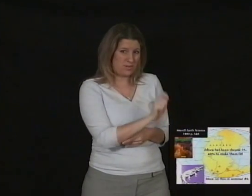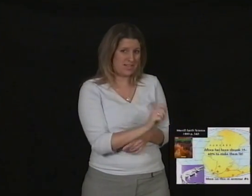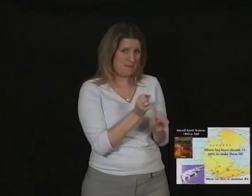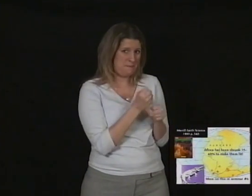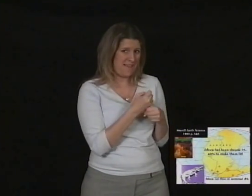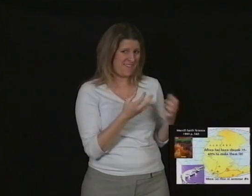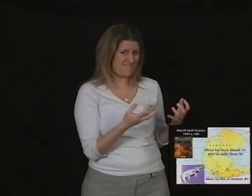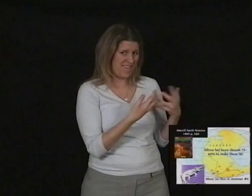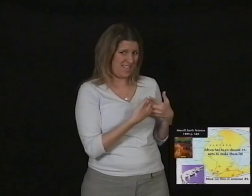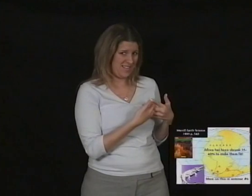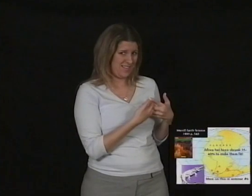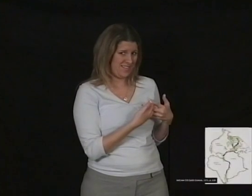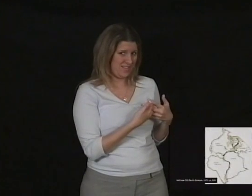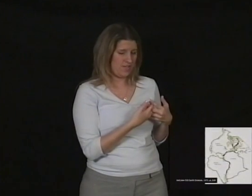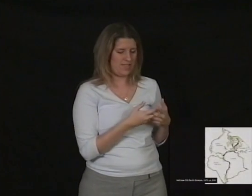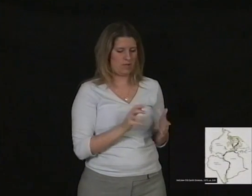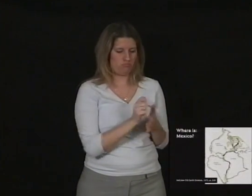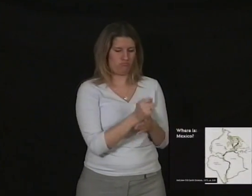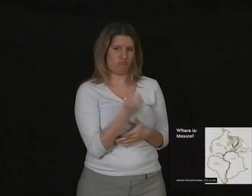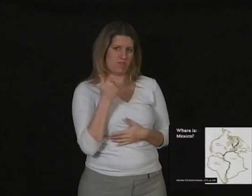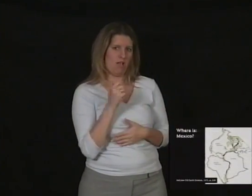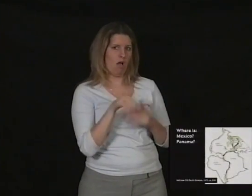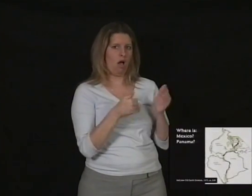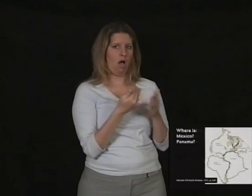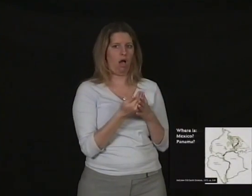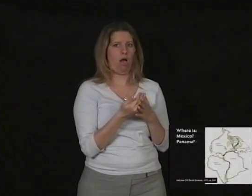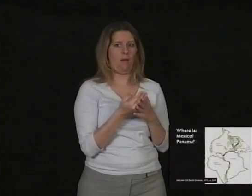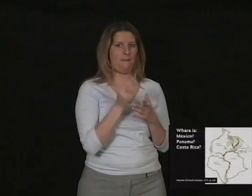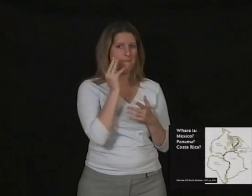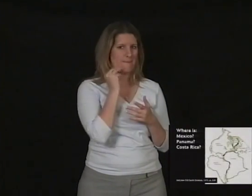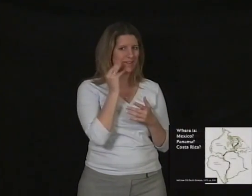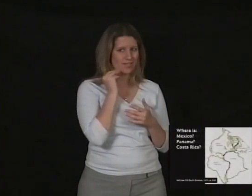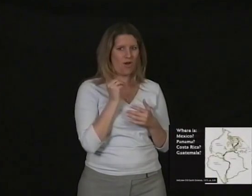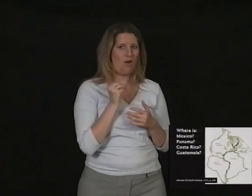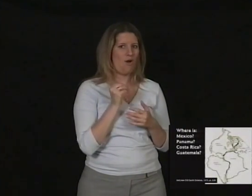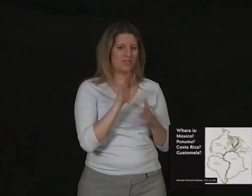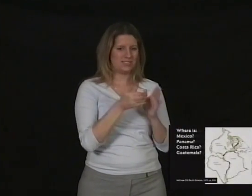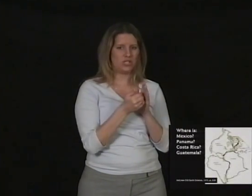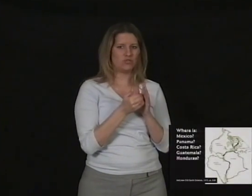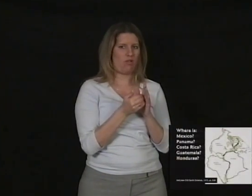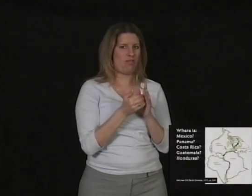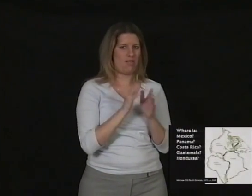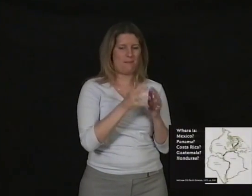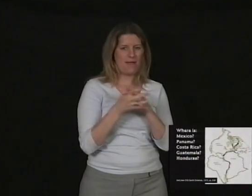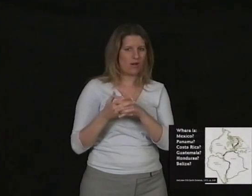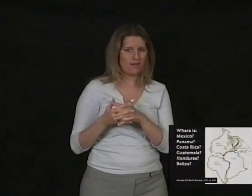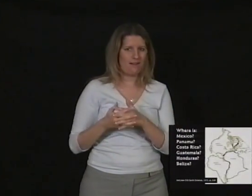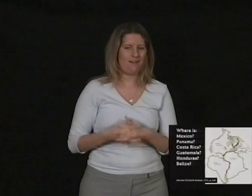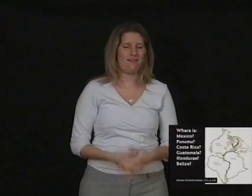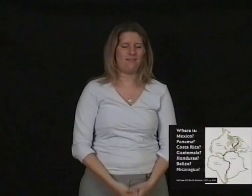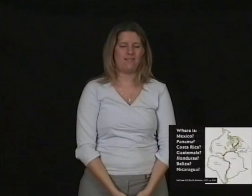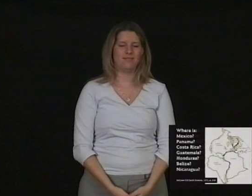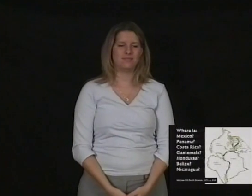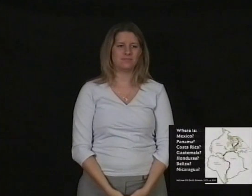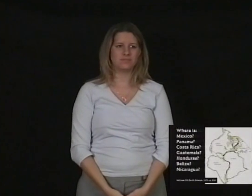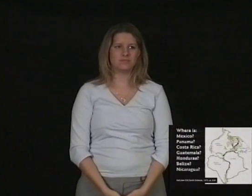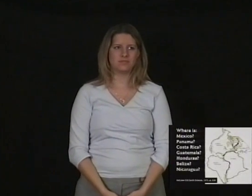I bet they didn't tell you they took out all of Mexico and Central America. Hey, señor, ¿qué pasa? ¿Dónde está Mexico, Panama, Costa Rica,